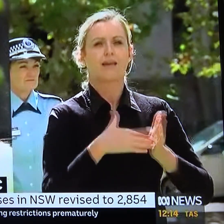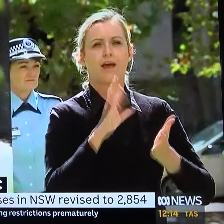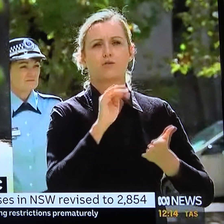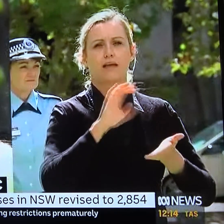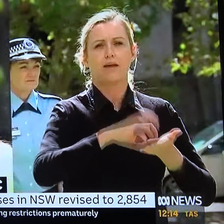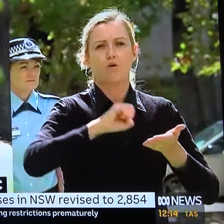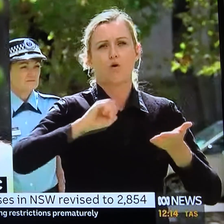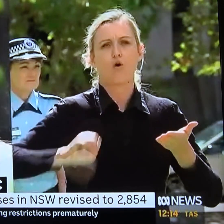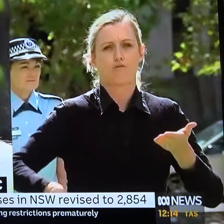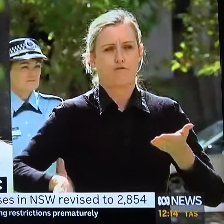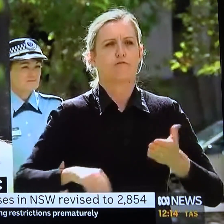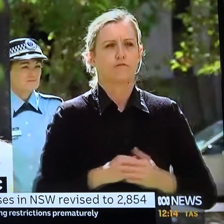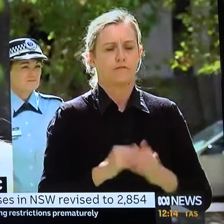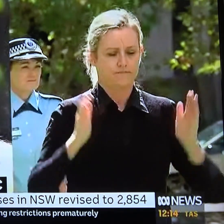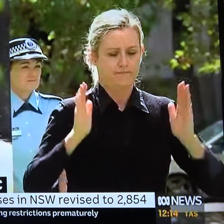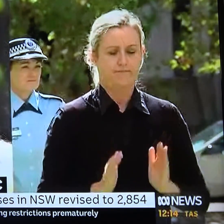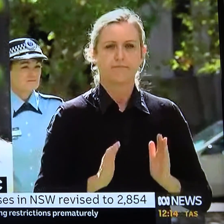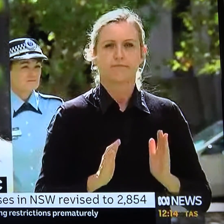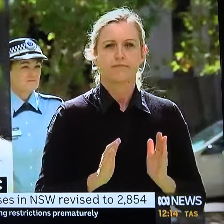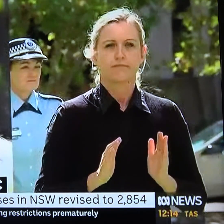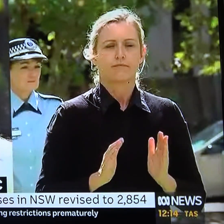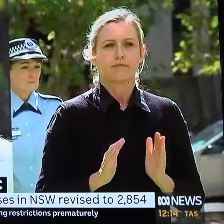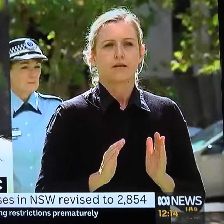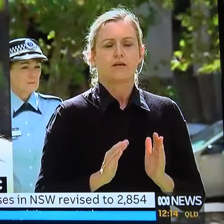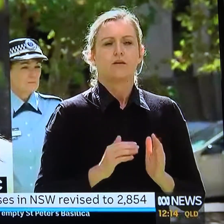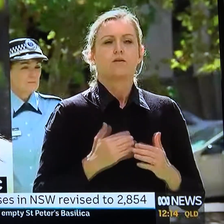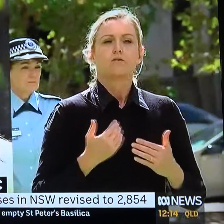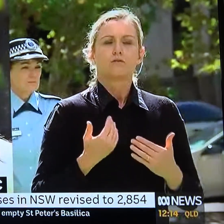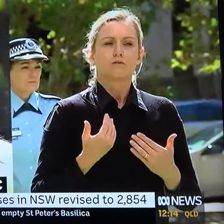yesterday, and that makes a total of